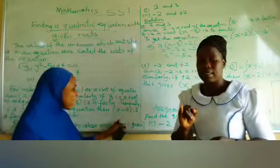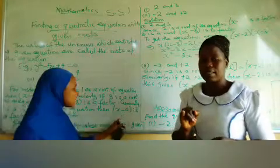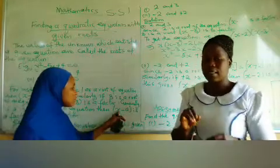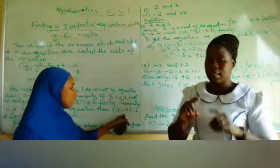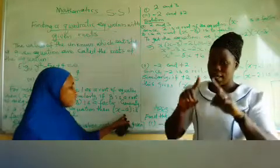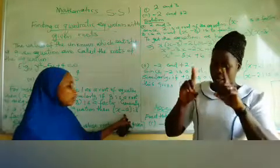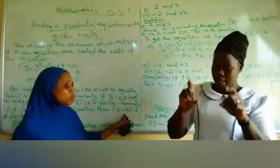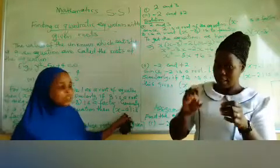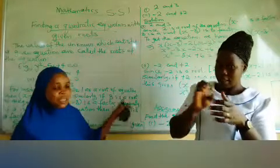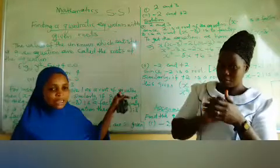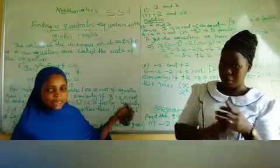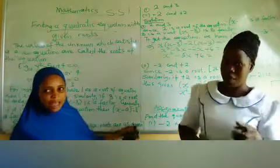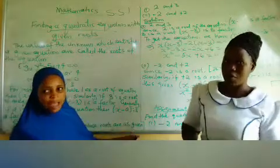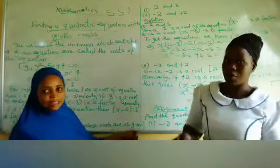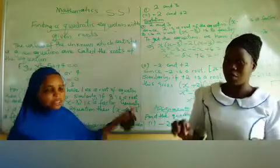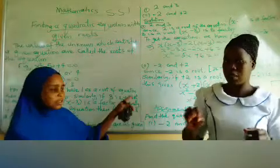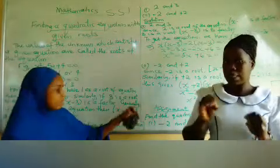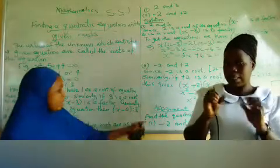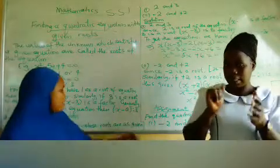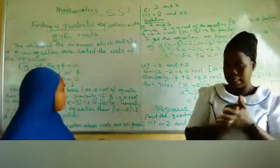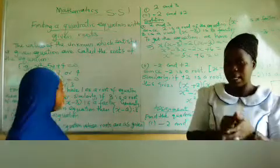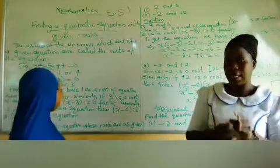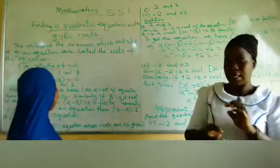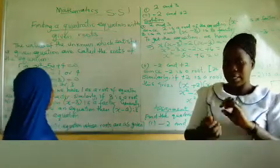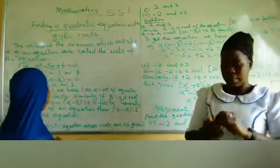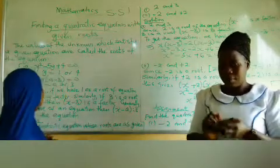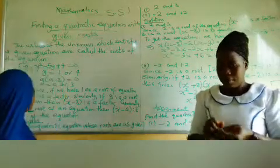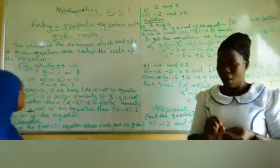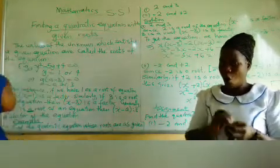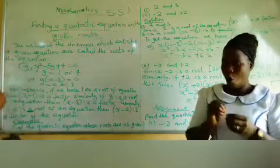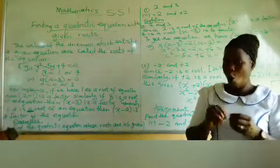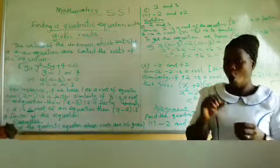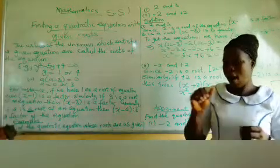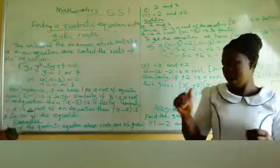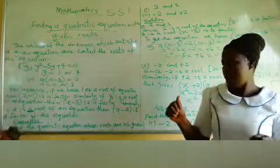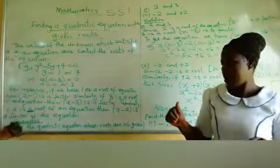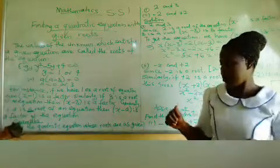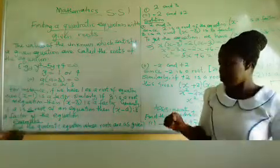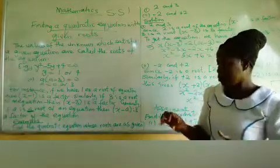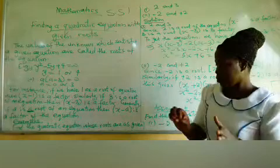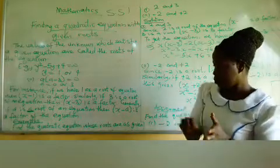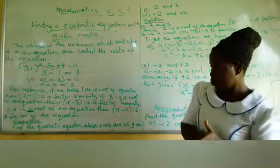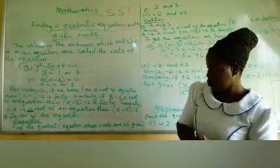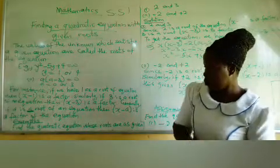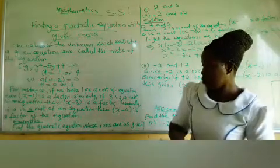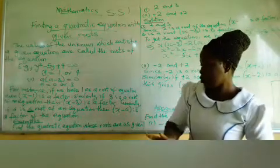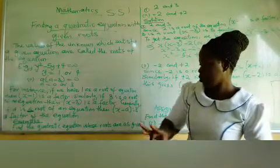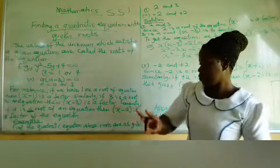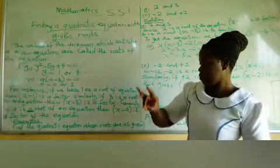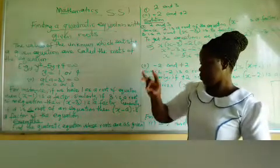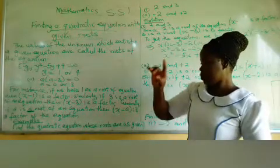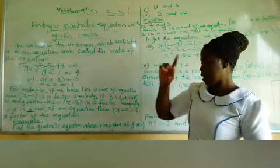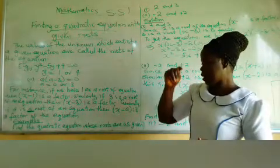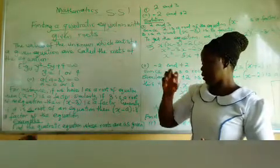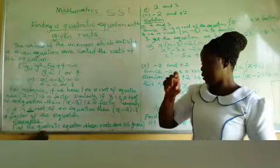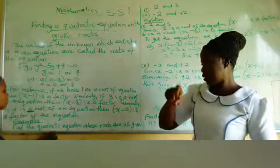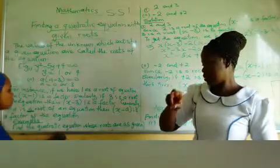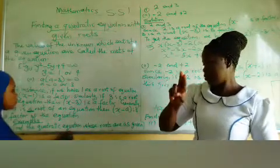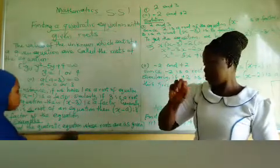x minus that a. Now let us look at the examples on the board now. Find the quadratic